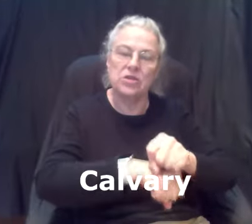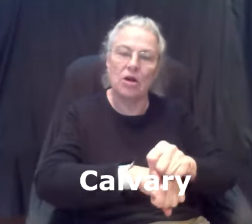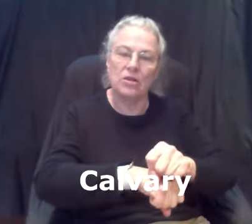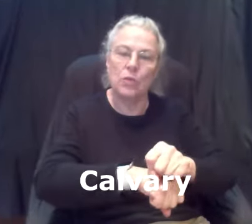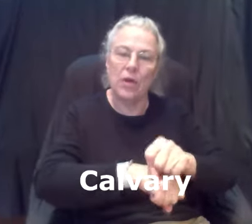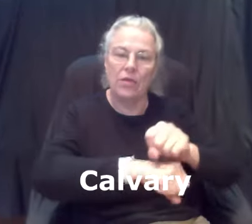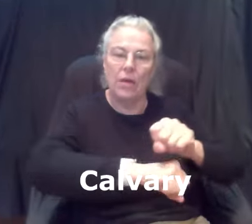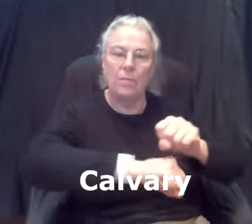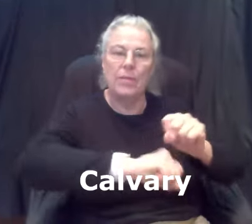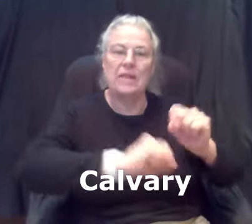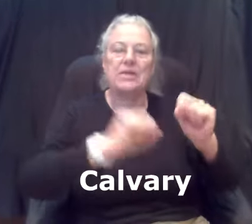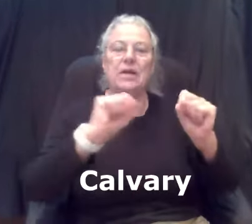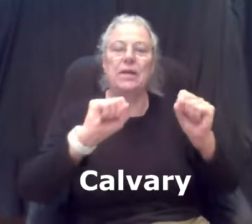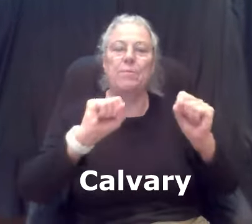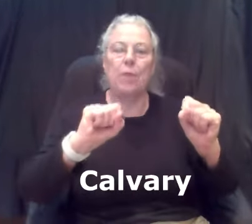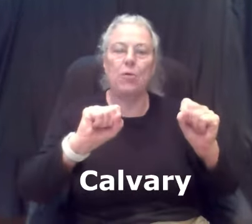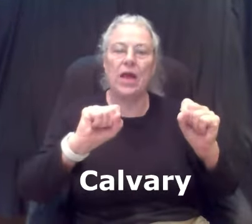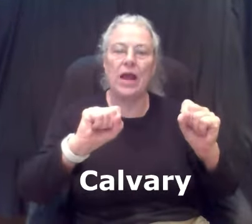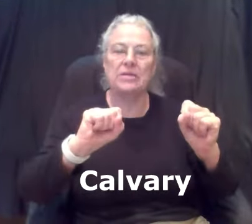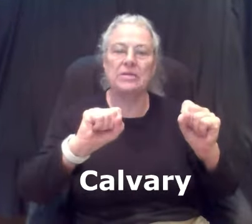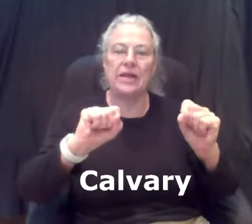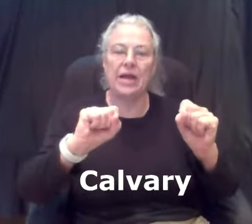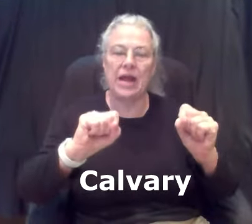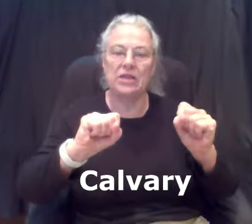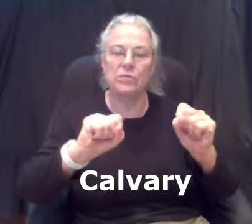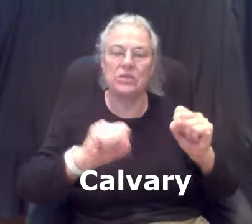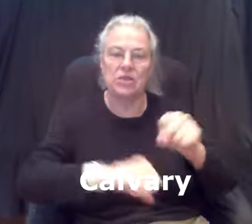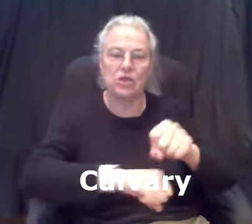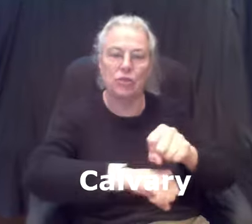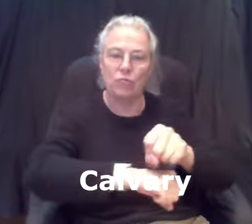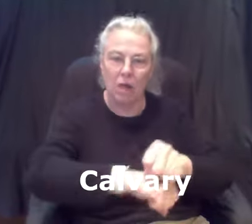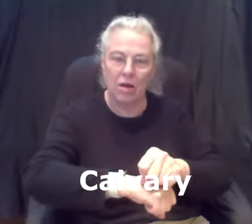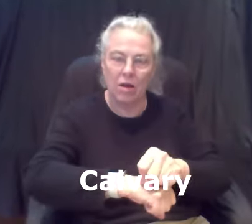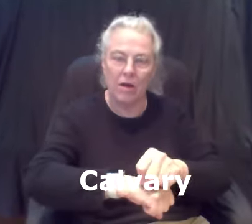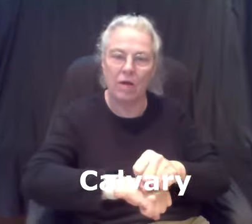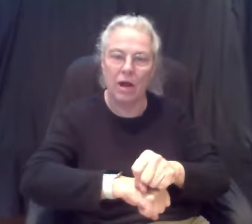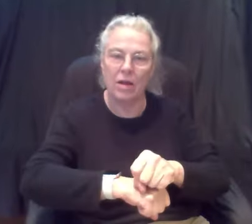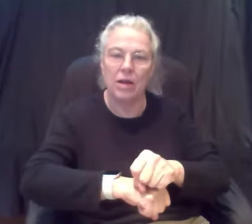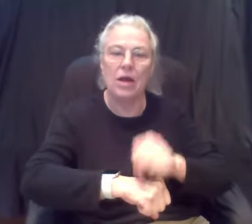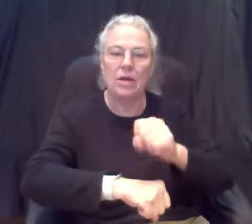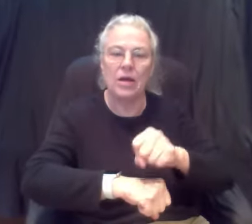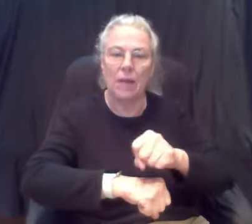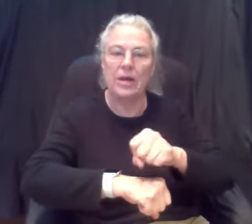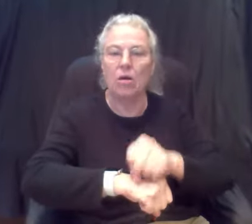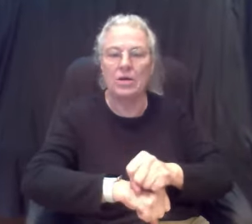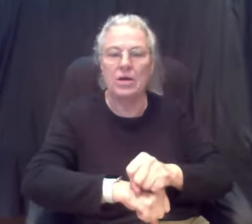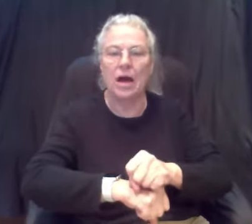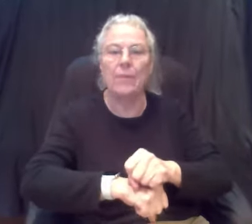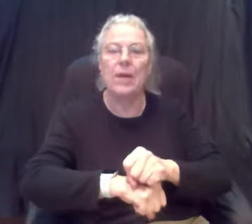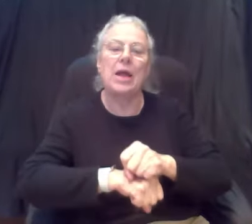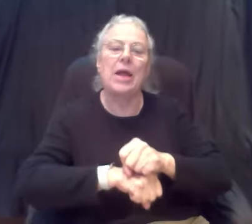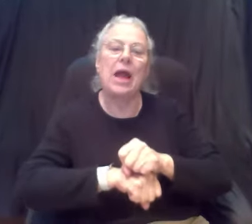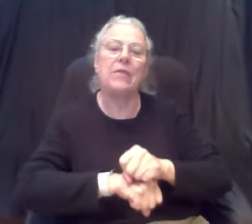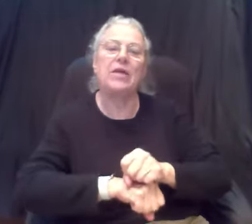starts with basically both hands in an S position, rock on rock, dominant on top, and then